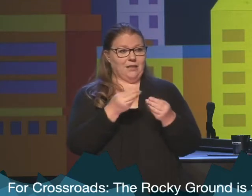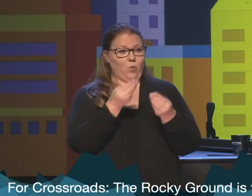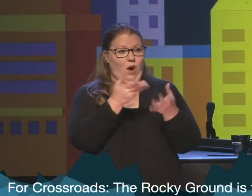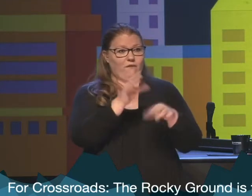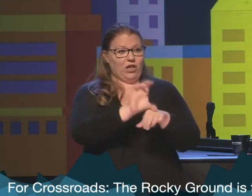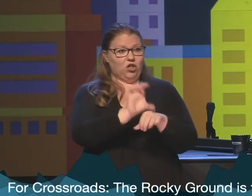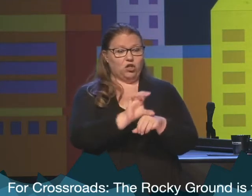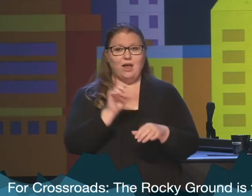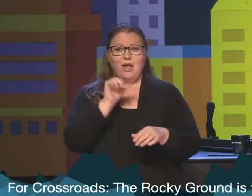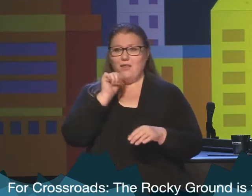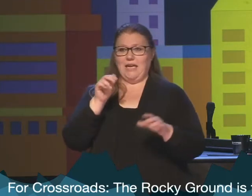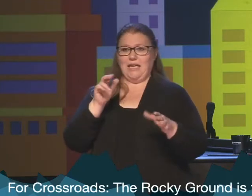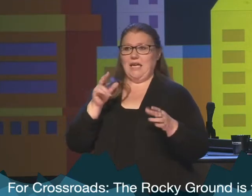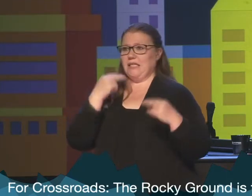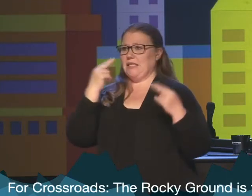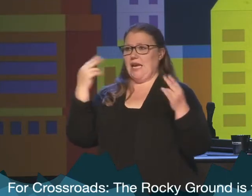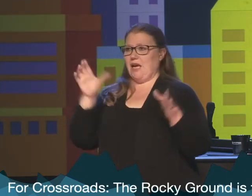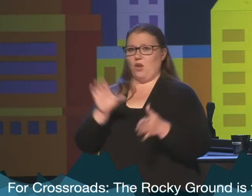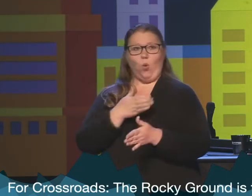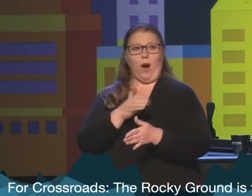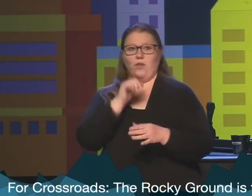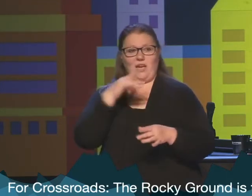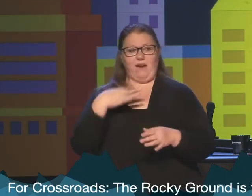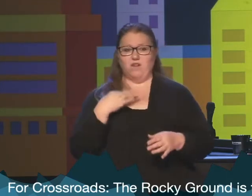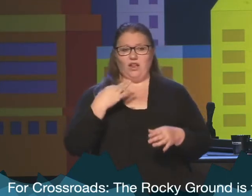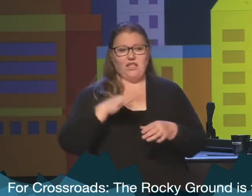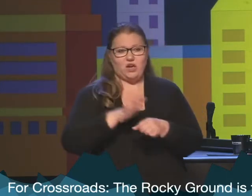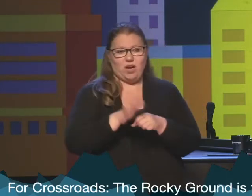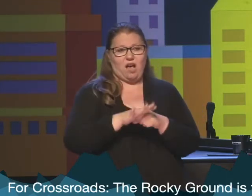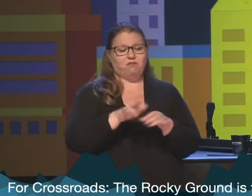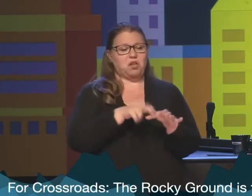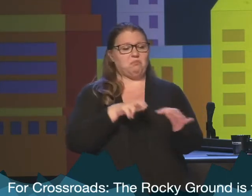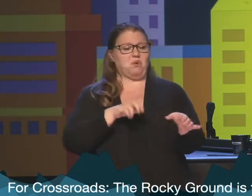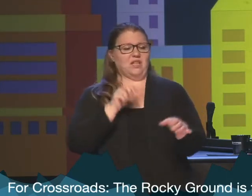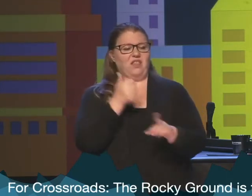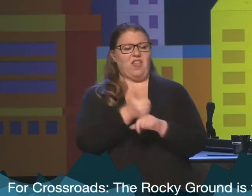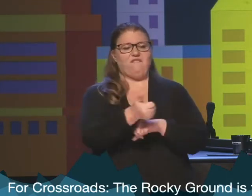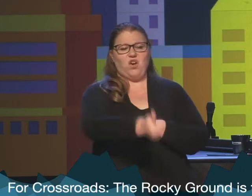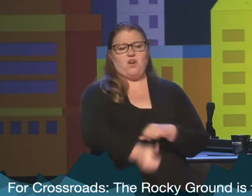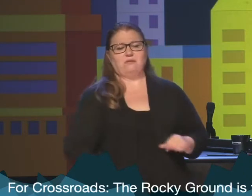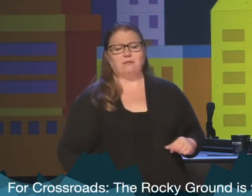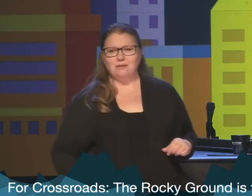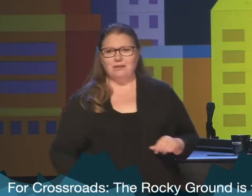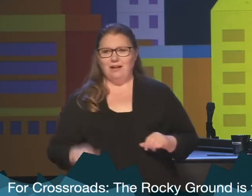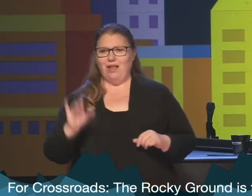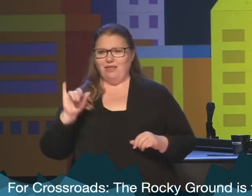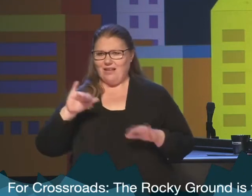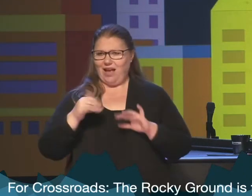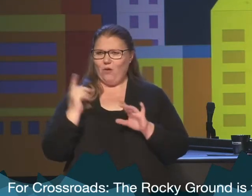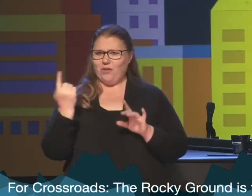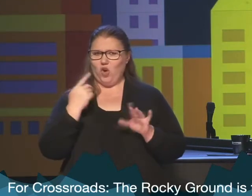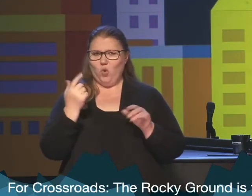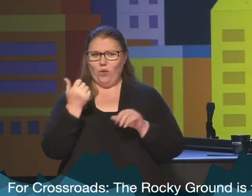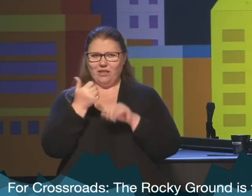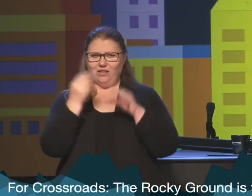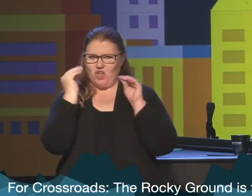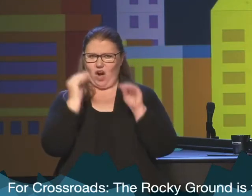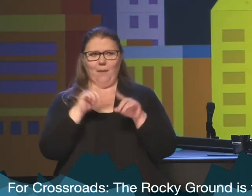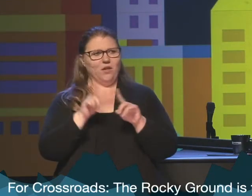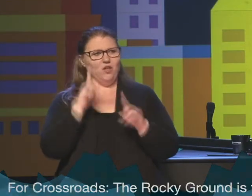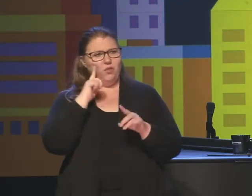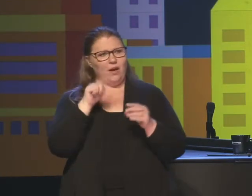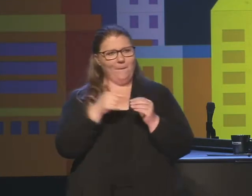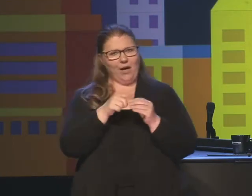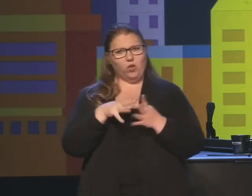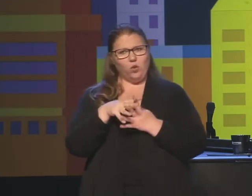They didn't sing in the choir enough. They didn't volunteer enough. So they just fell away. It's their fault. Like that's the way this is always taught. But you think of a root system as